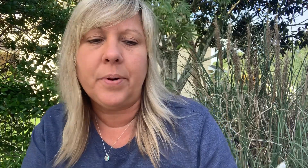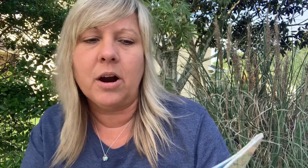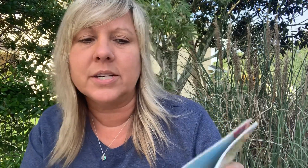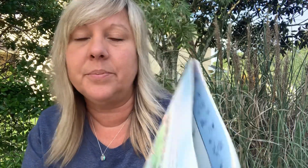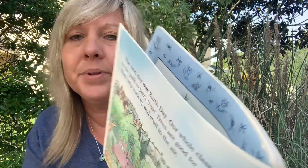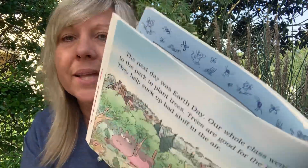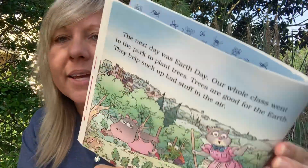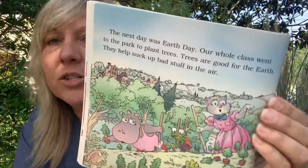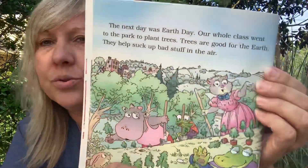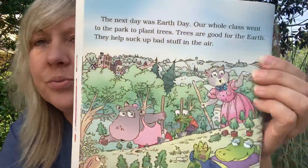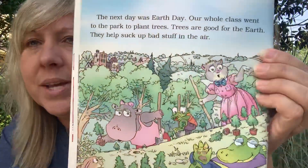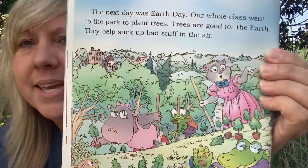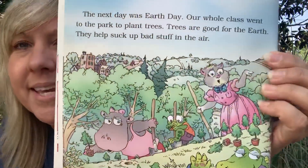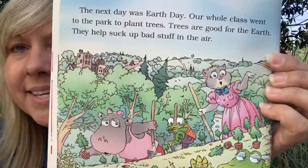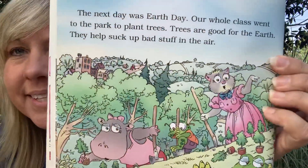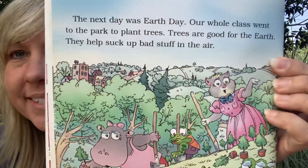park to plant trees.